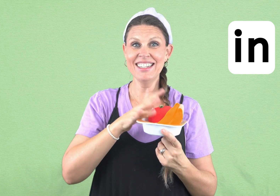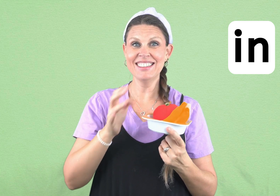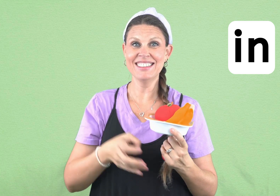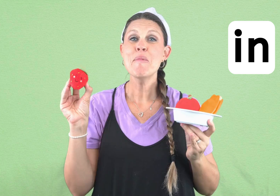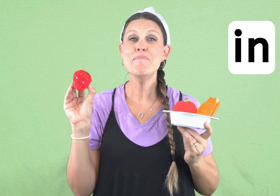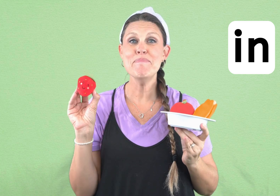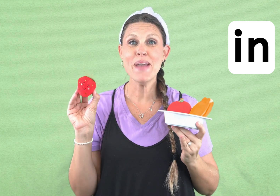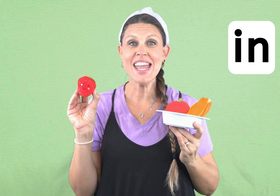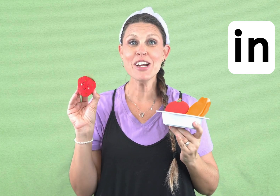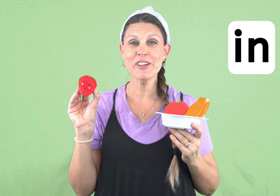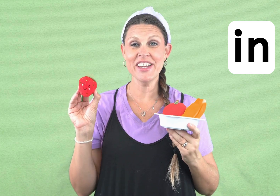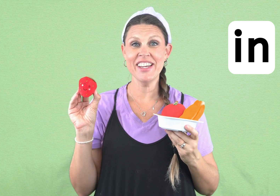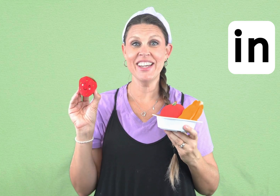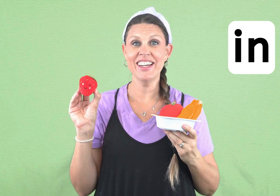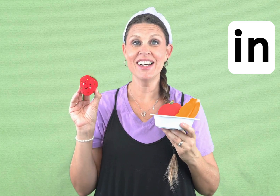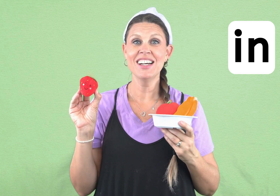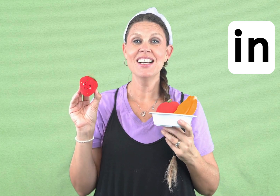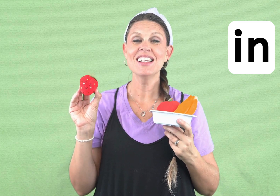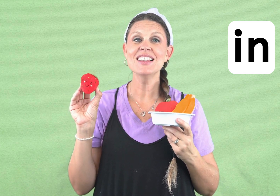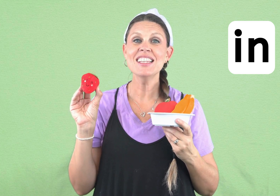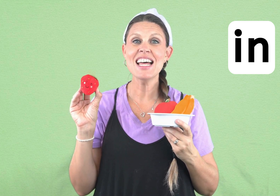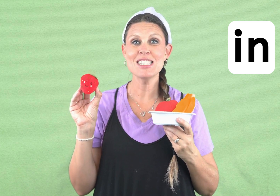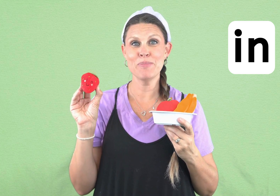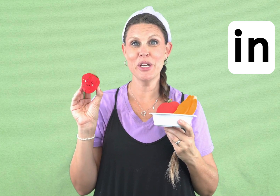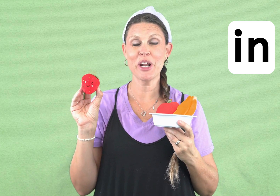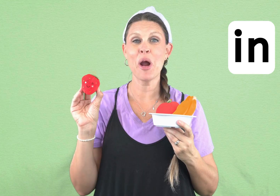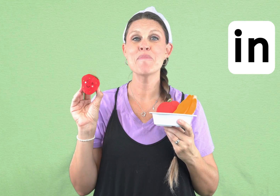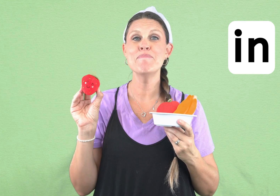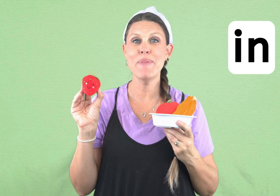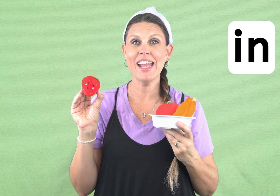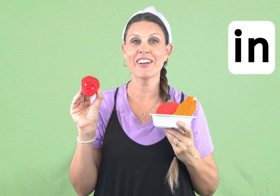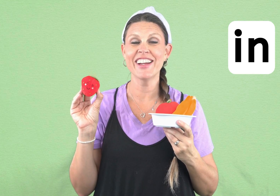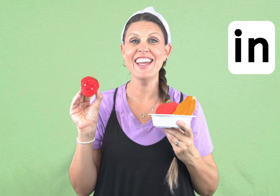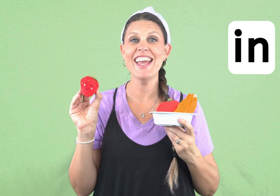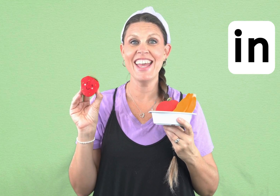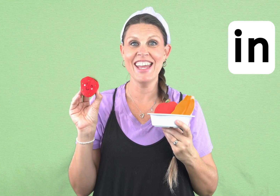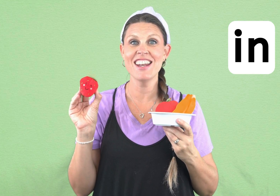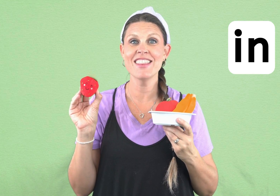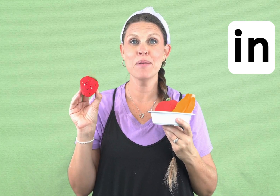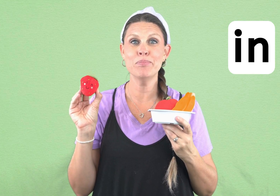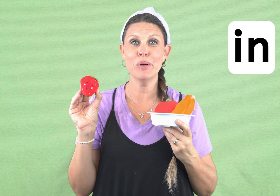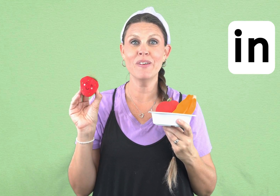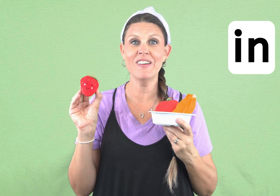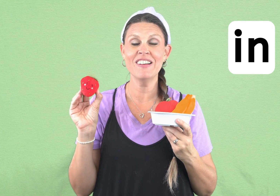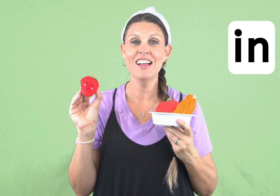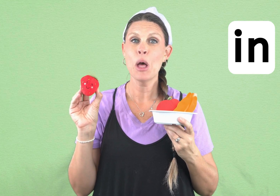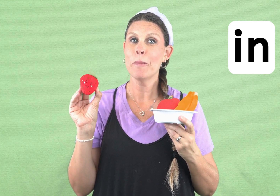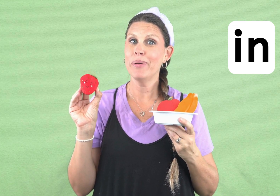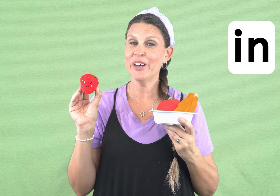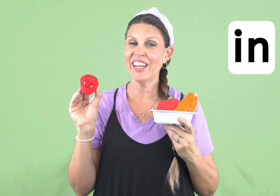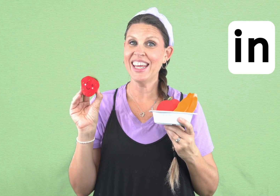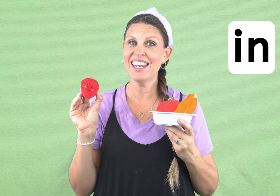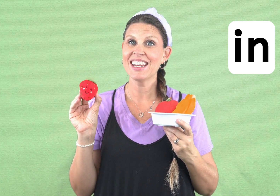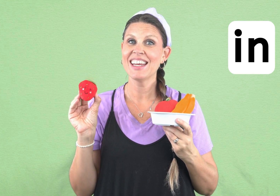in. Berry. Let's put our berry in the bowl. Put it